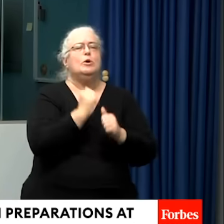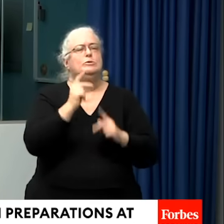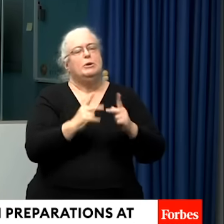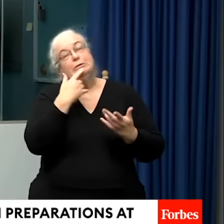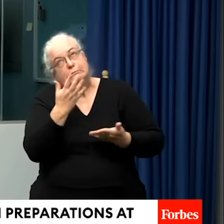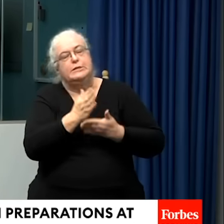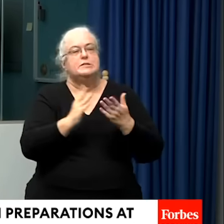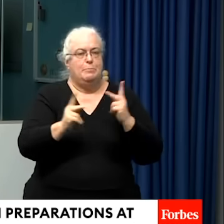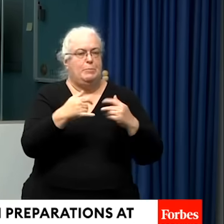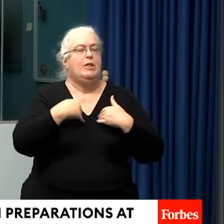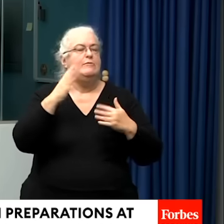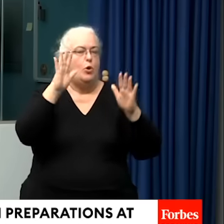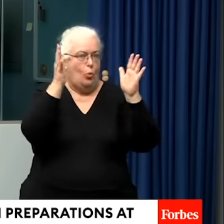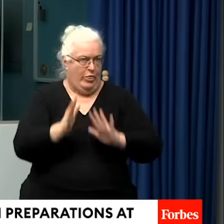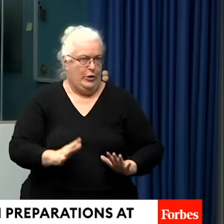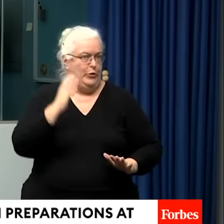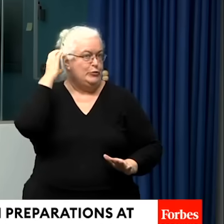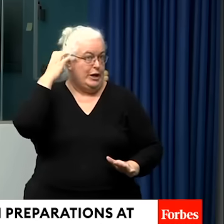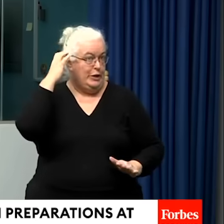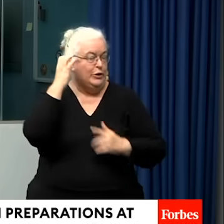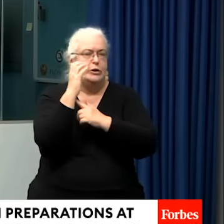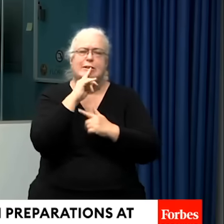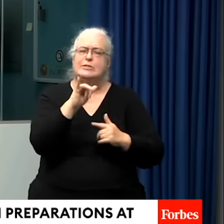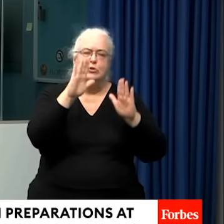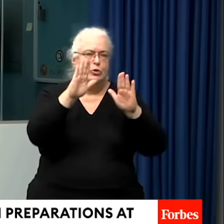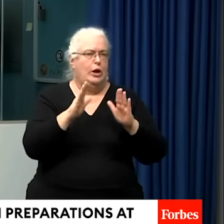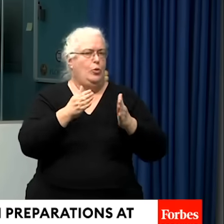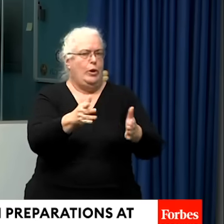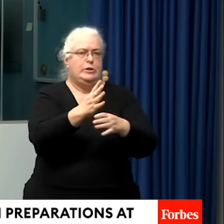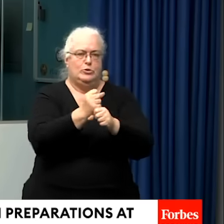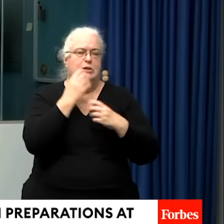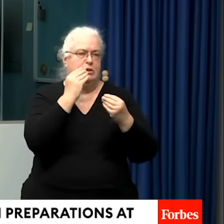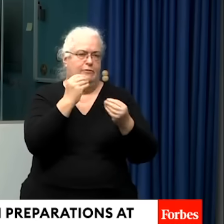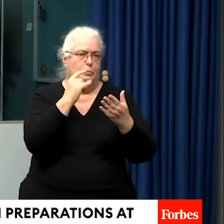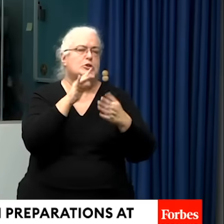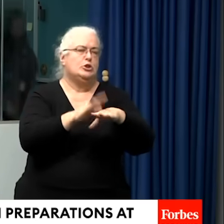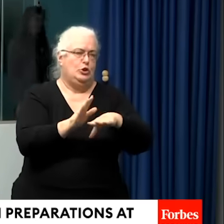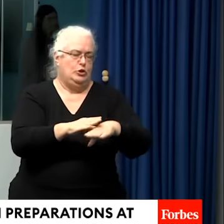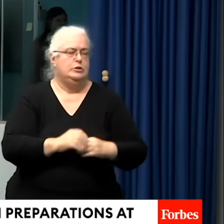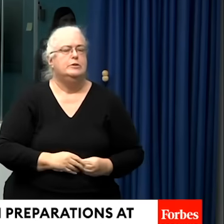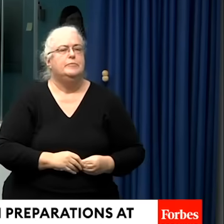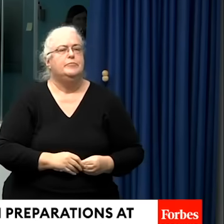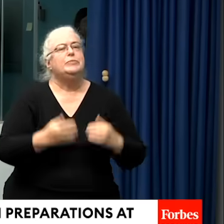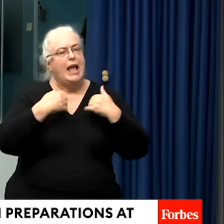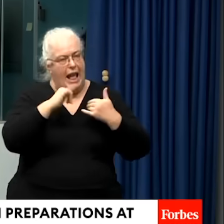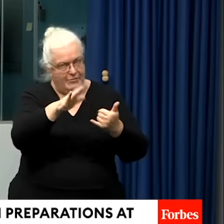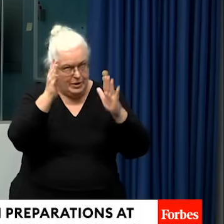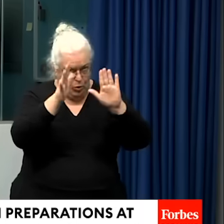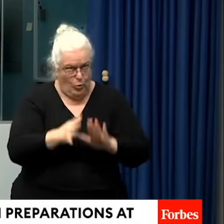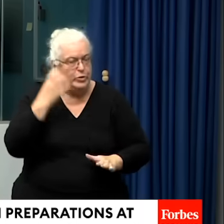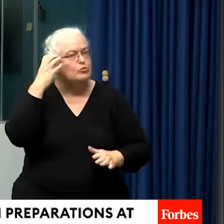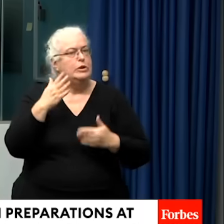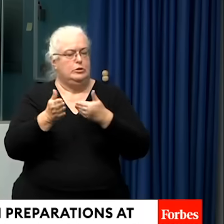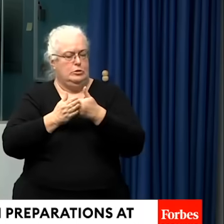some people have a weather radio. That's a tried and true way of getting your messages and alerts. So again, have that weather radio close by,